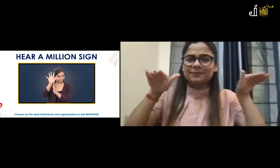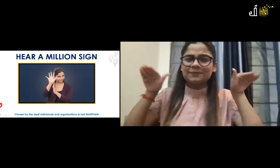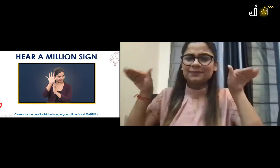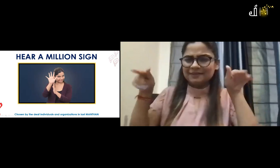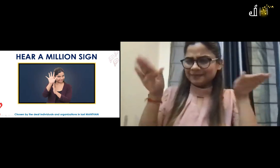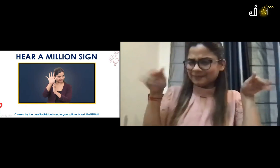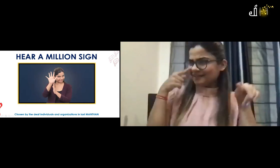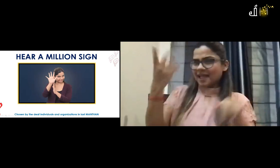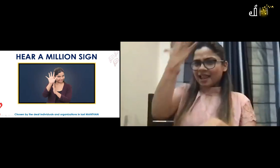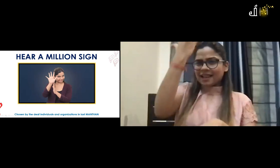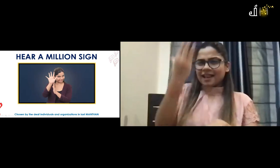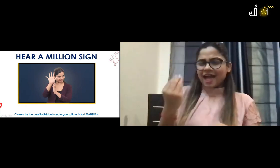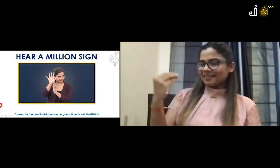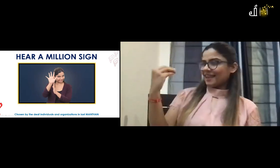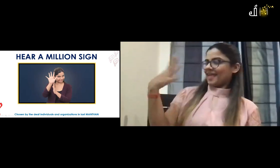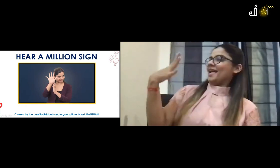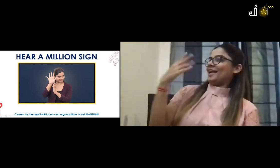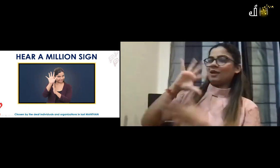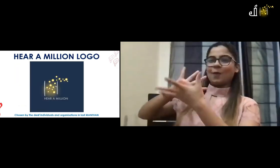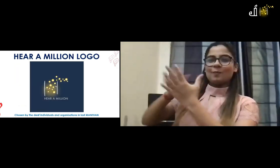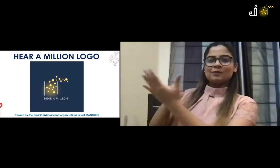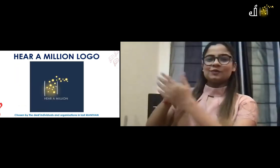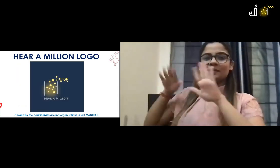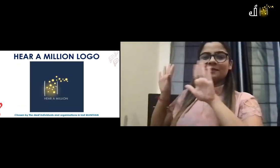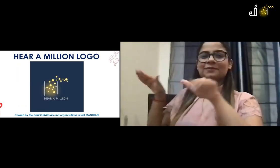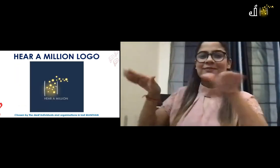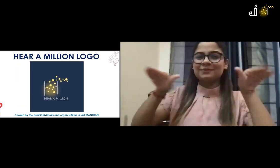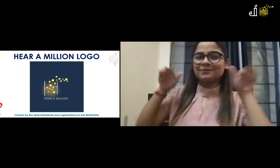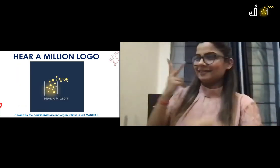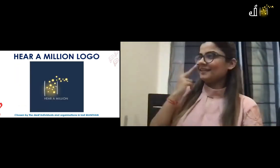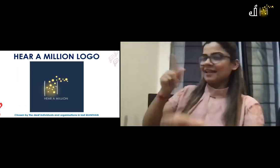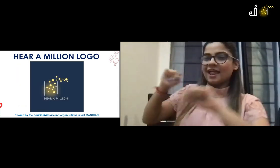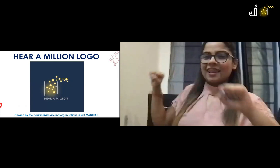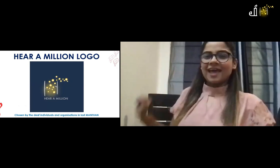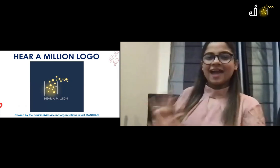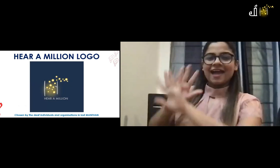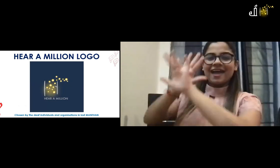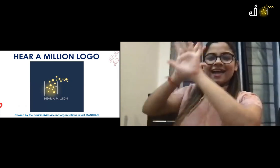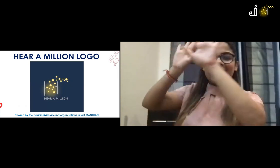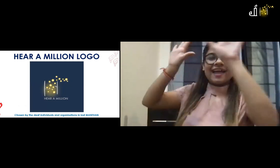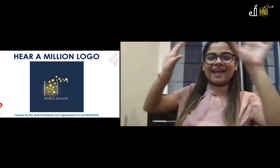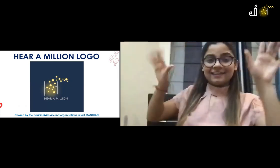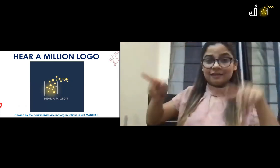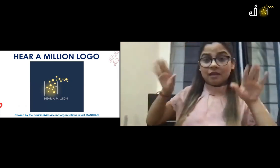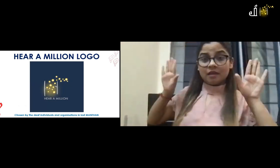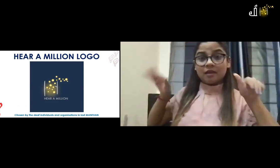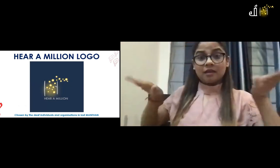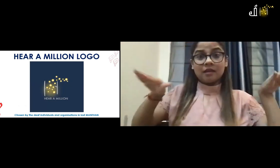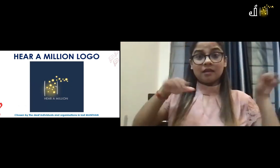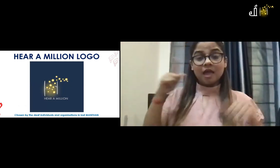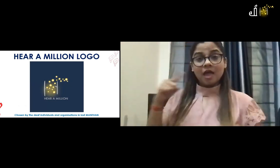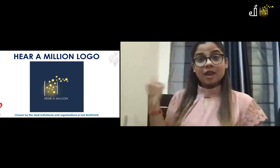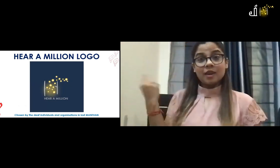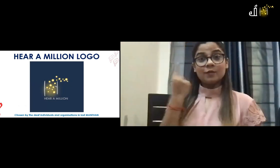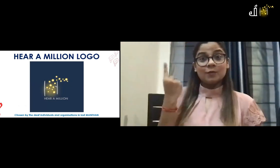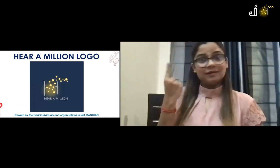FIREFLIES, right? Fireflies. So these fireflies usually, you can see them shining at night. It really brings